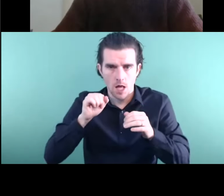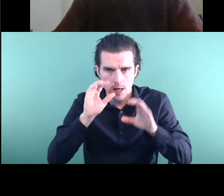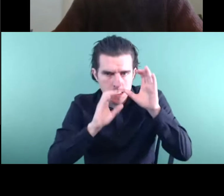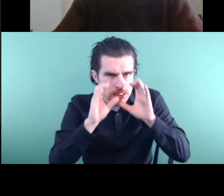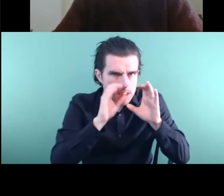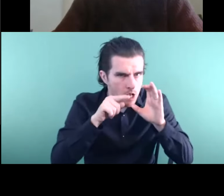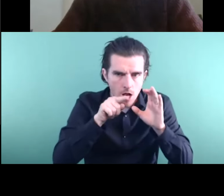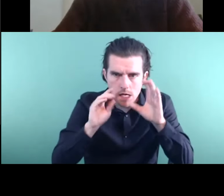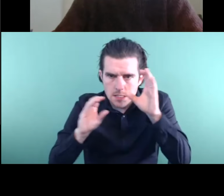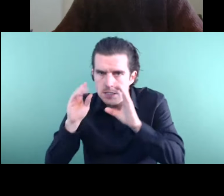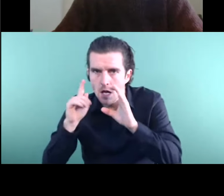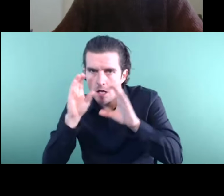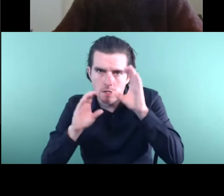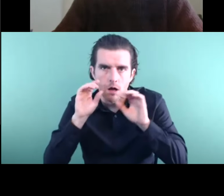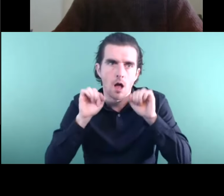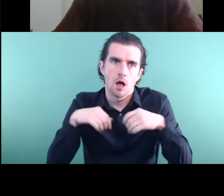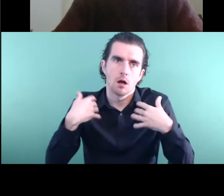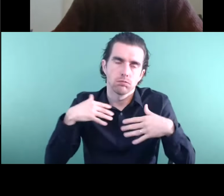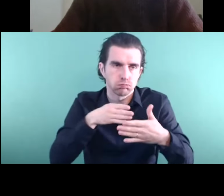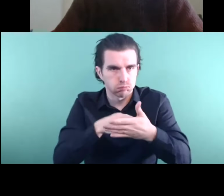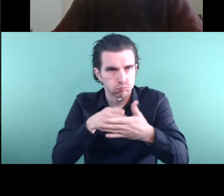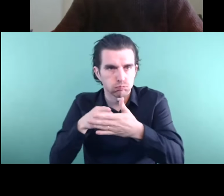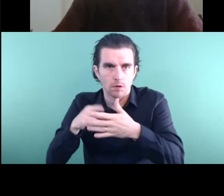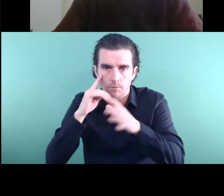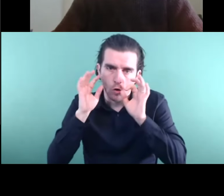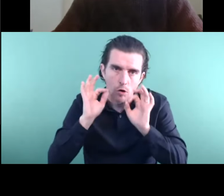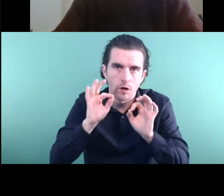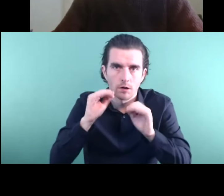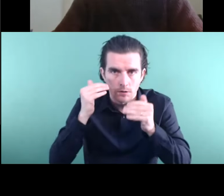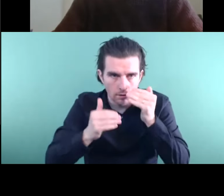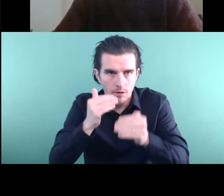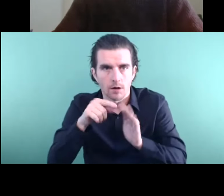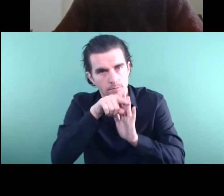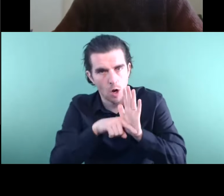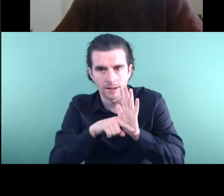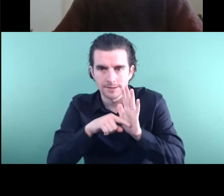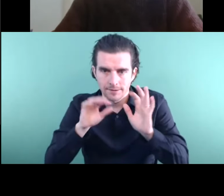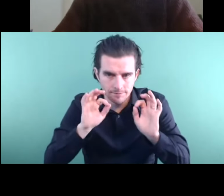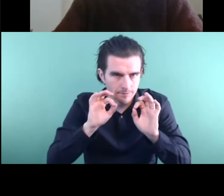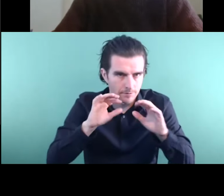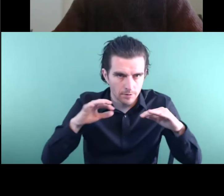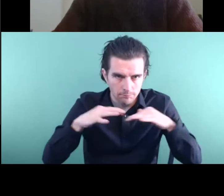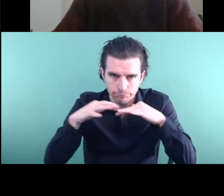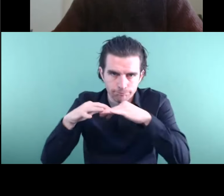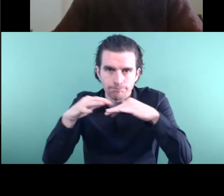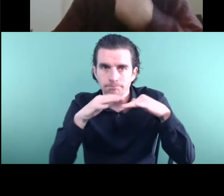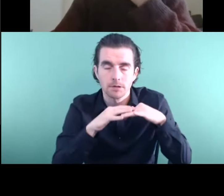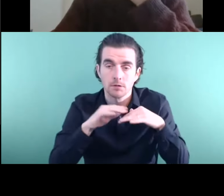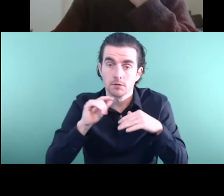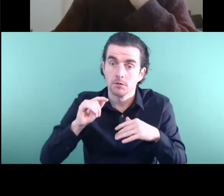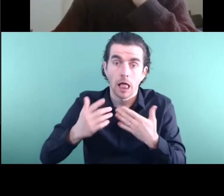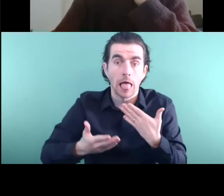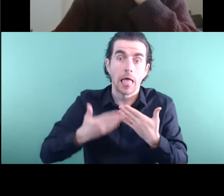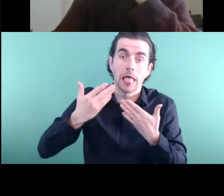And of course, there is always the issue of conflicting professional ethics. And that is something, it's not a